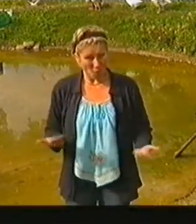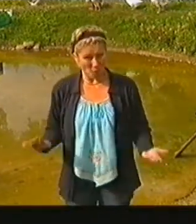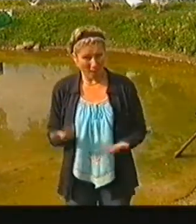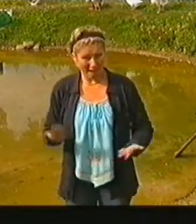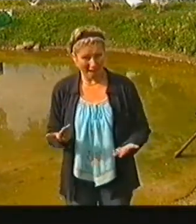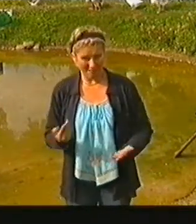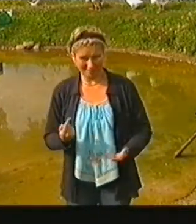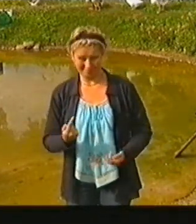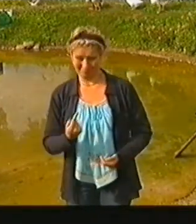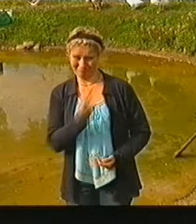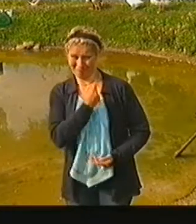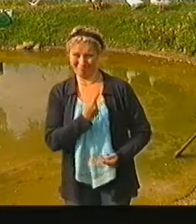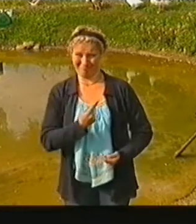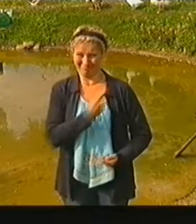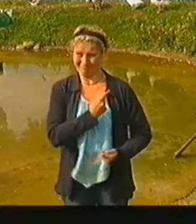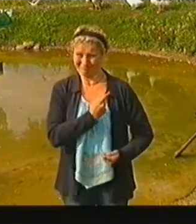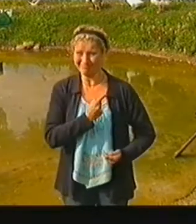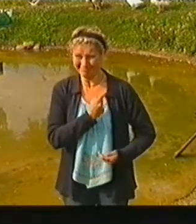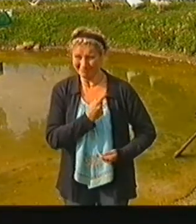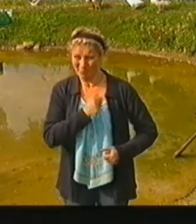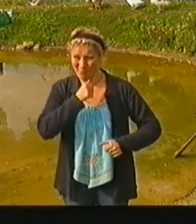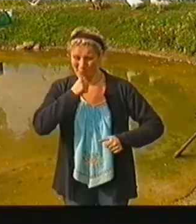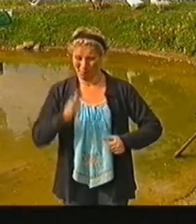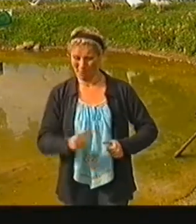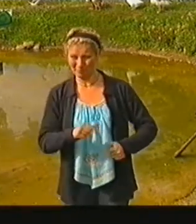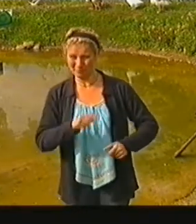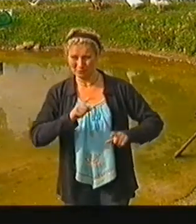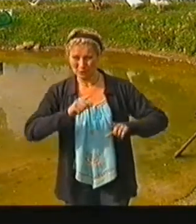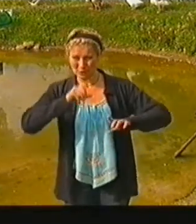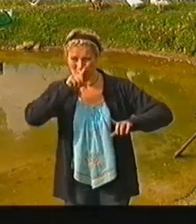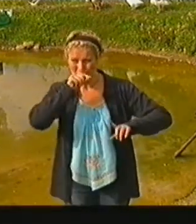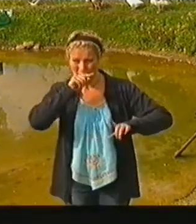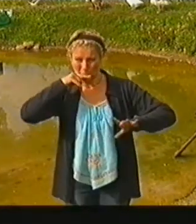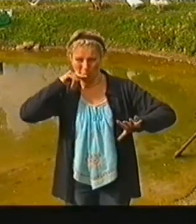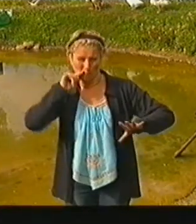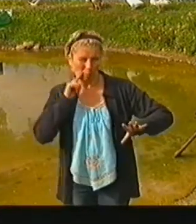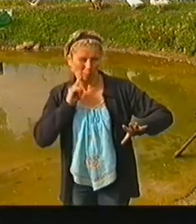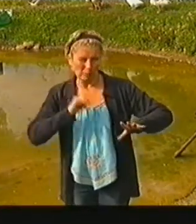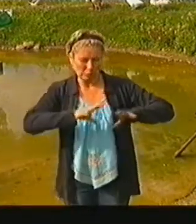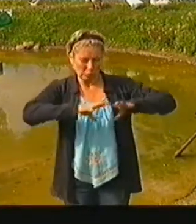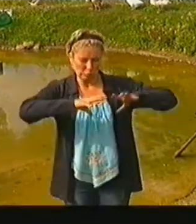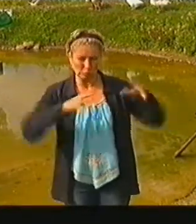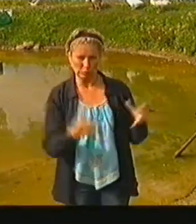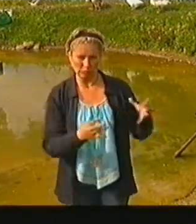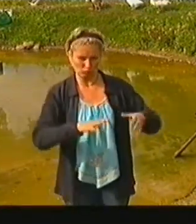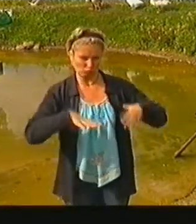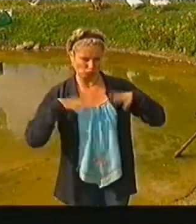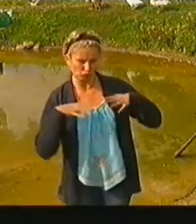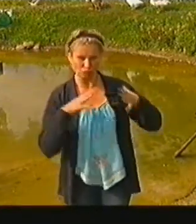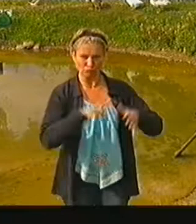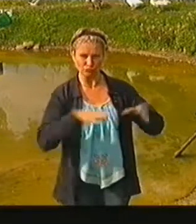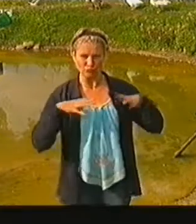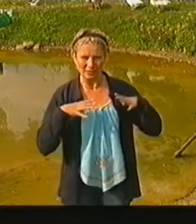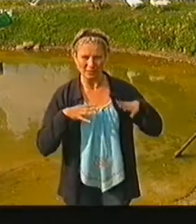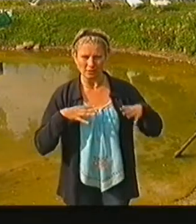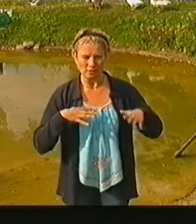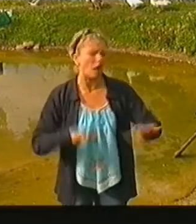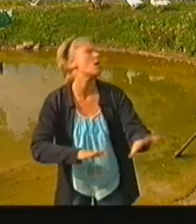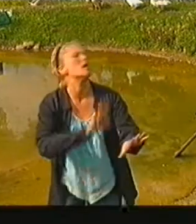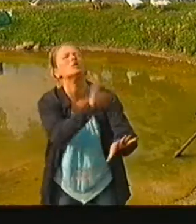Fox. "And yet at this very minute she's preparing for me and my children the most delicious feast of plump, juicy